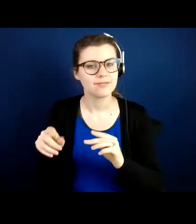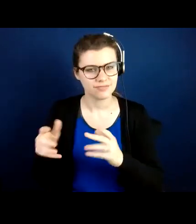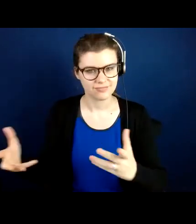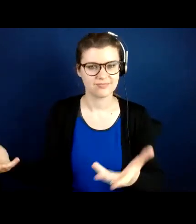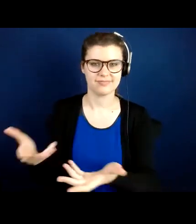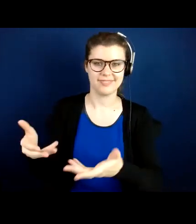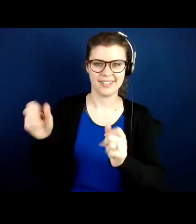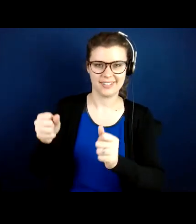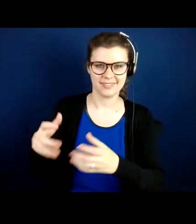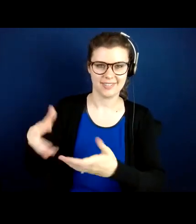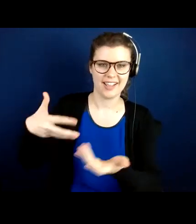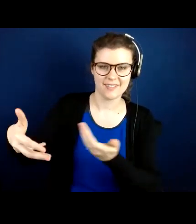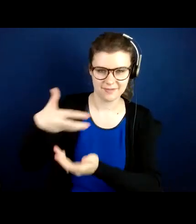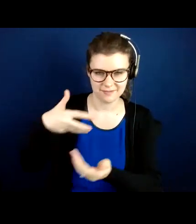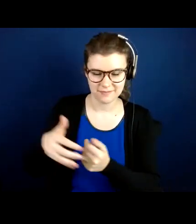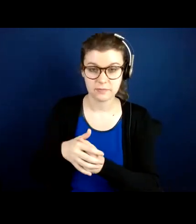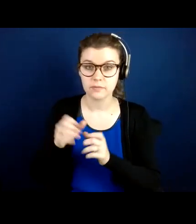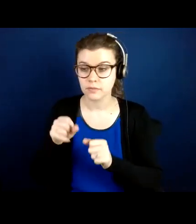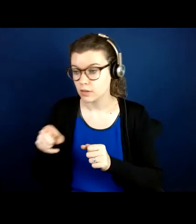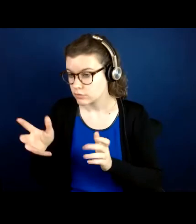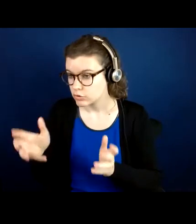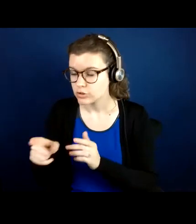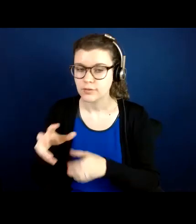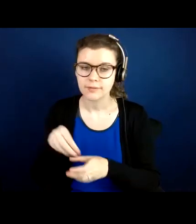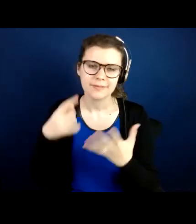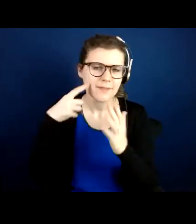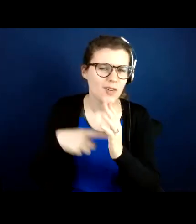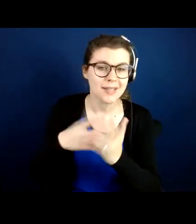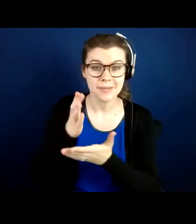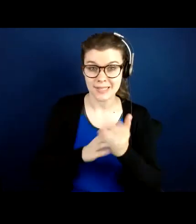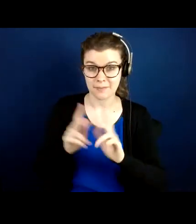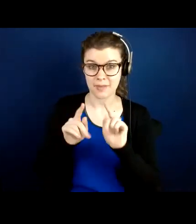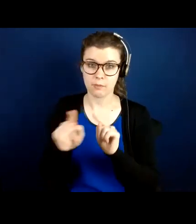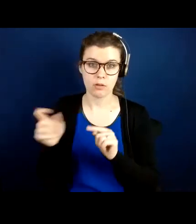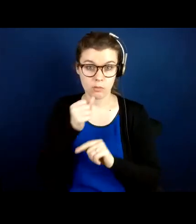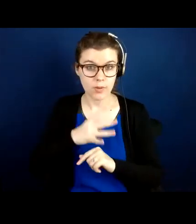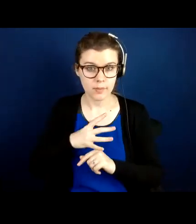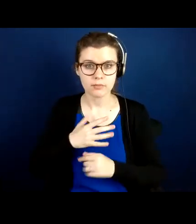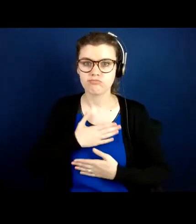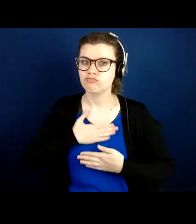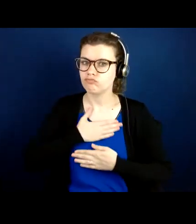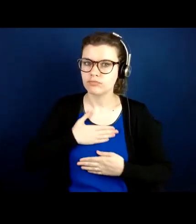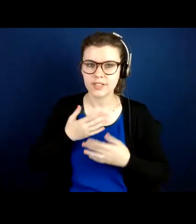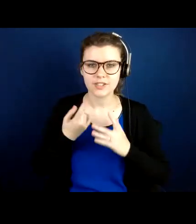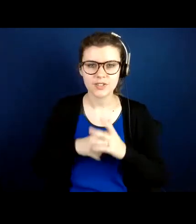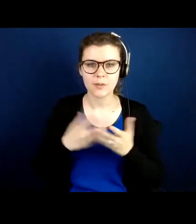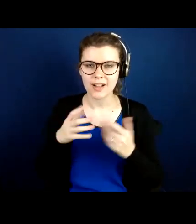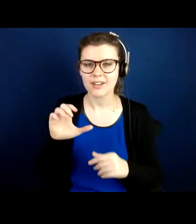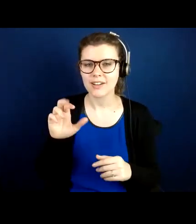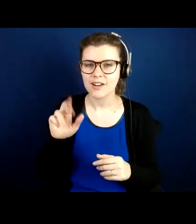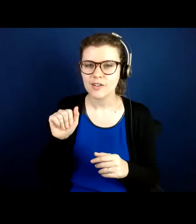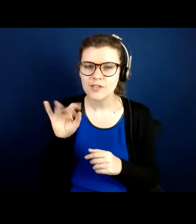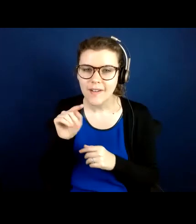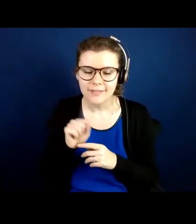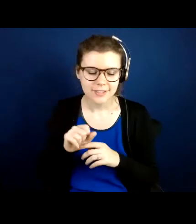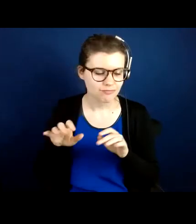doing things such as, for some of our women, they like to go back doing crafts and like